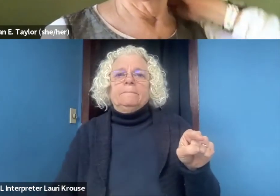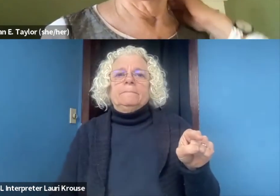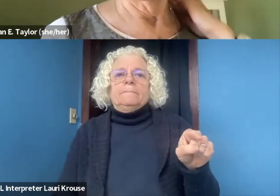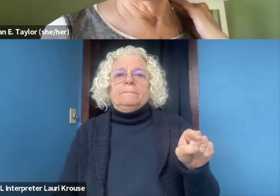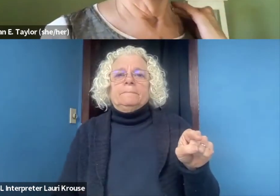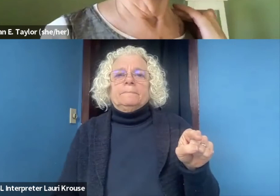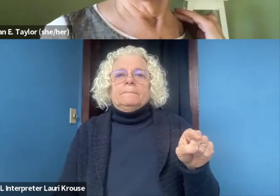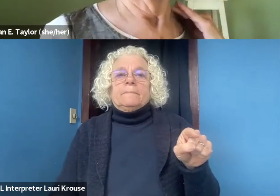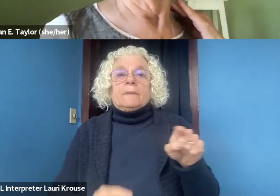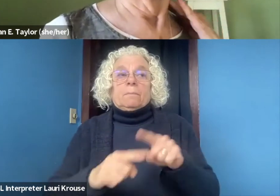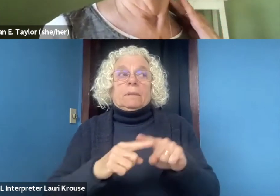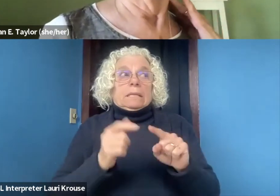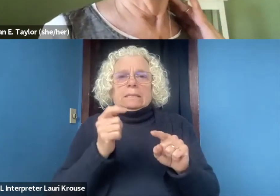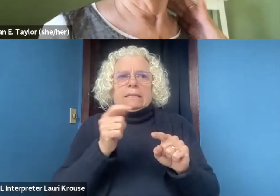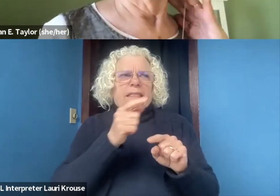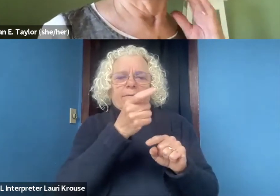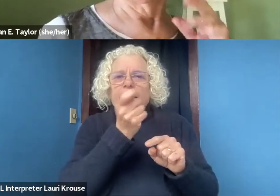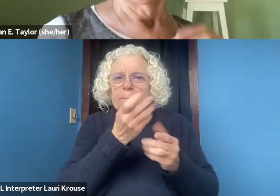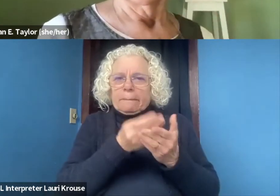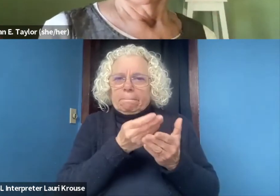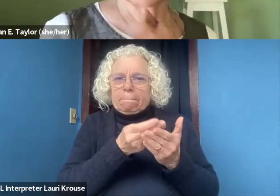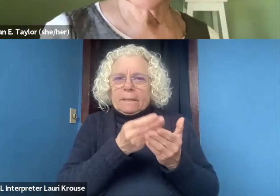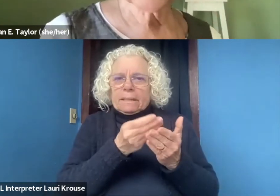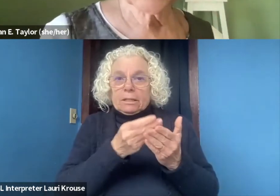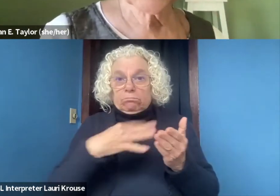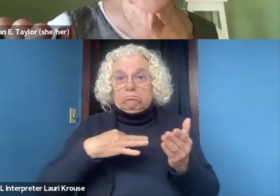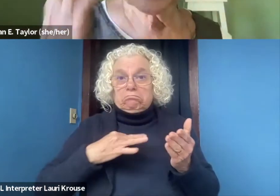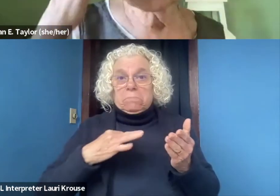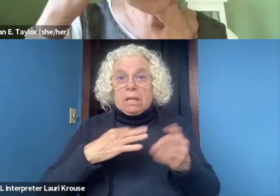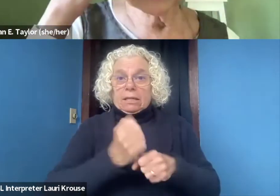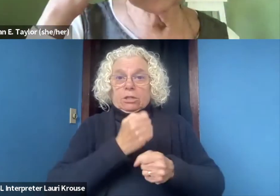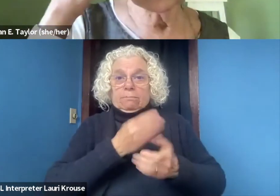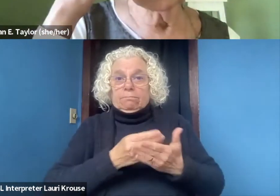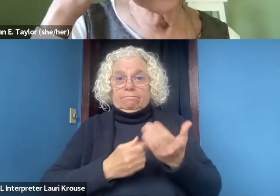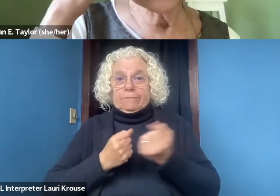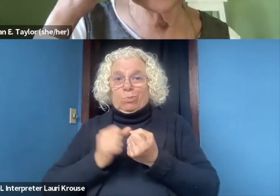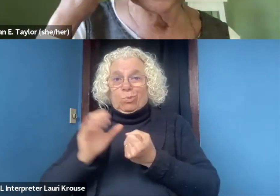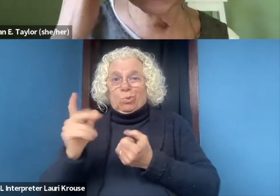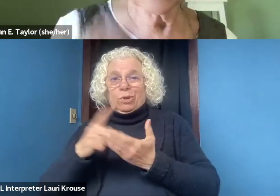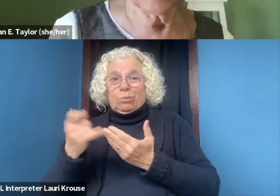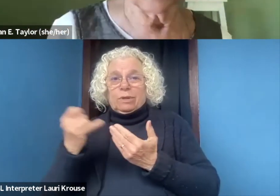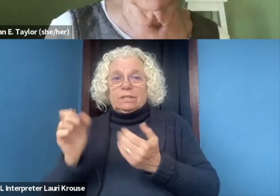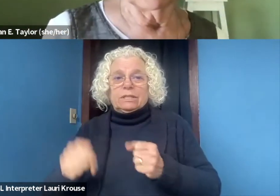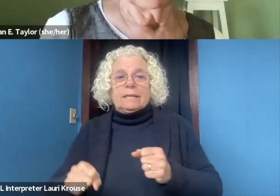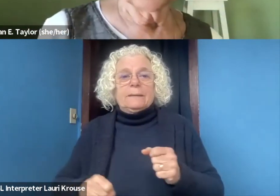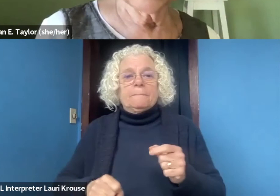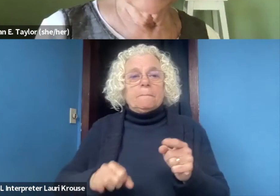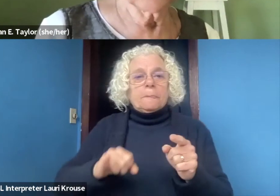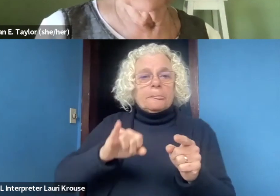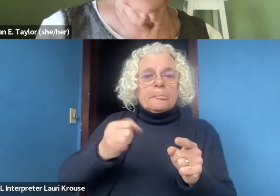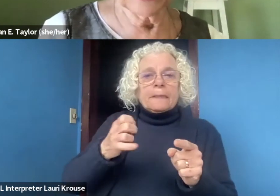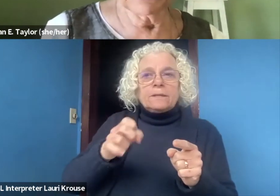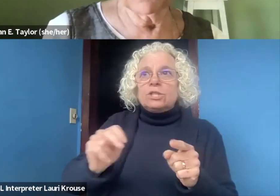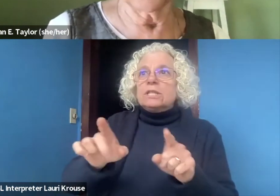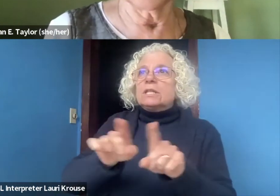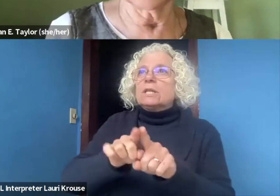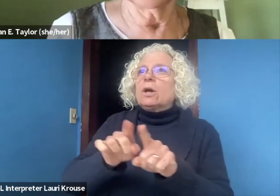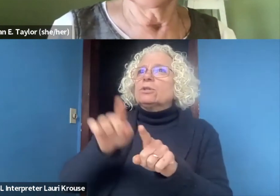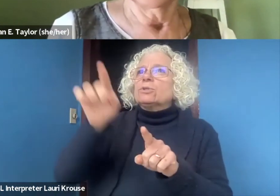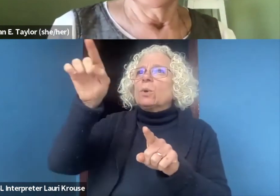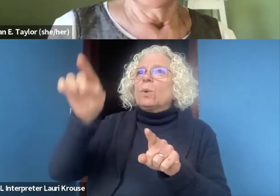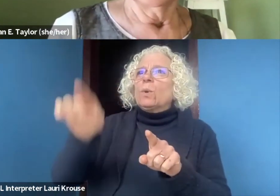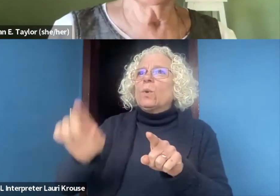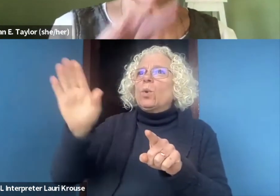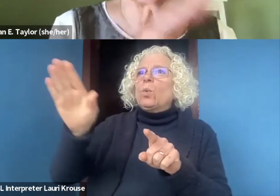small funding pools, so you can apply for funding for your own project as well. There's also some great things in the chat here. Protectors of the